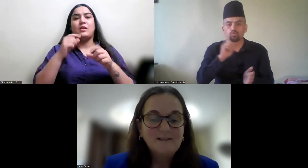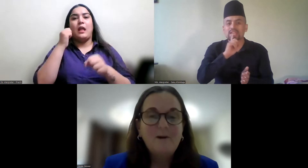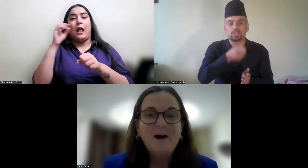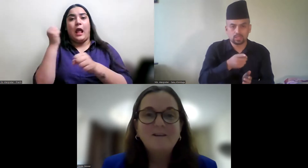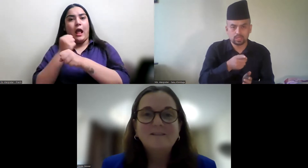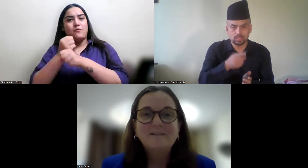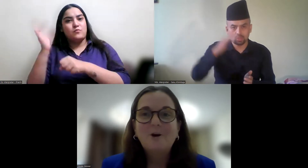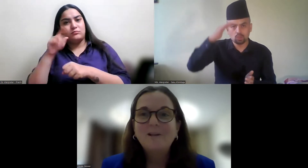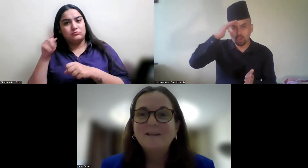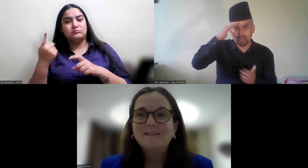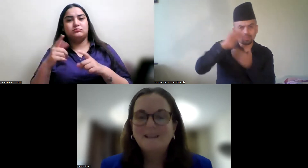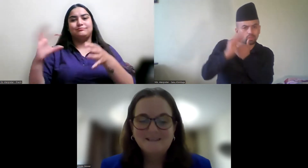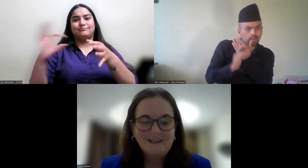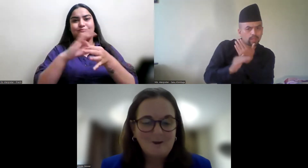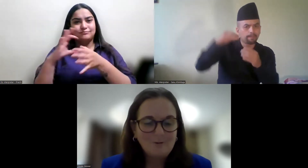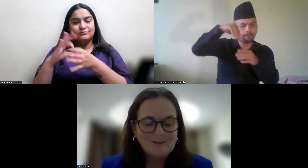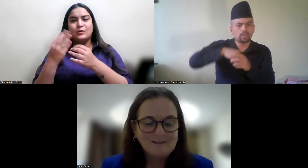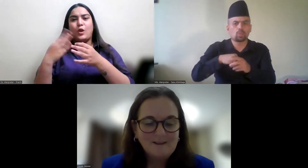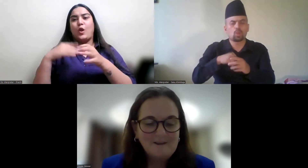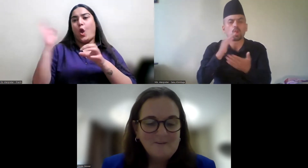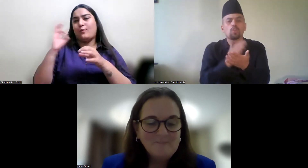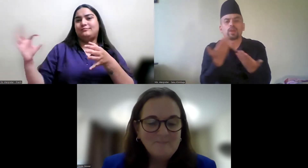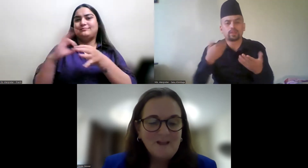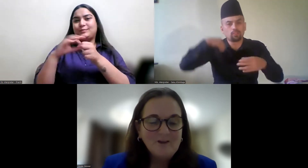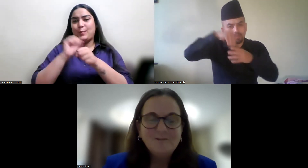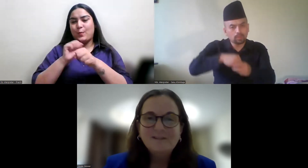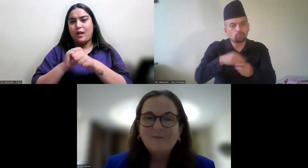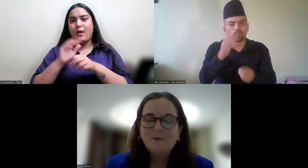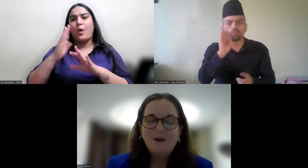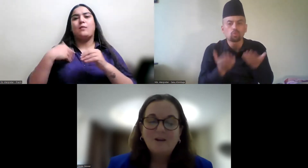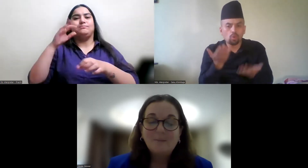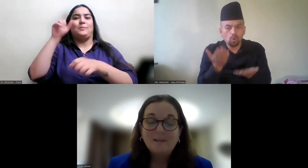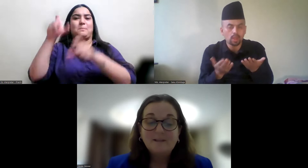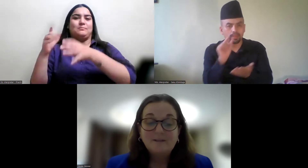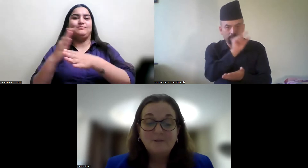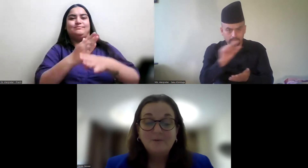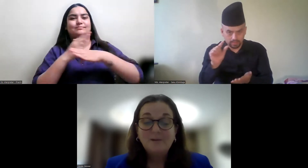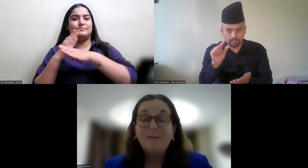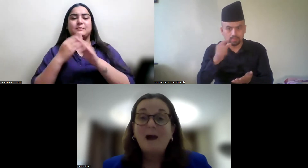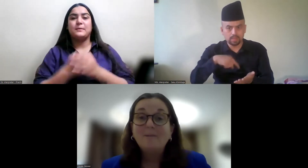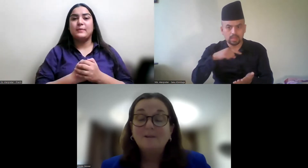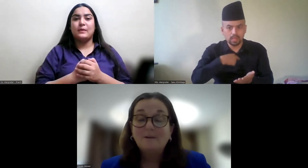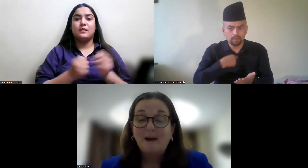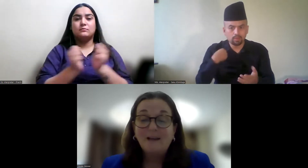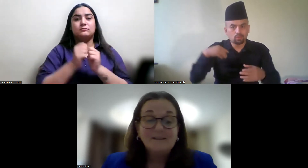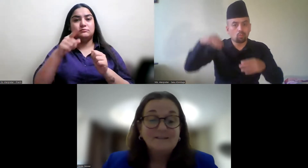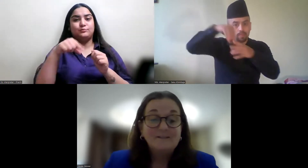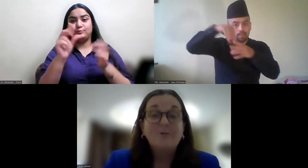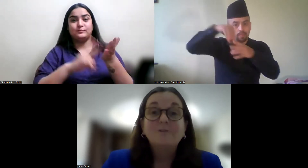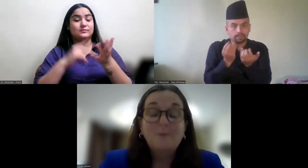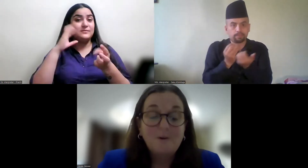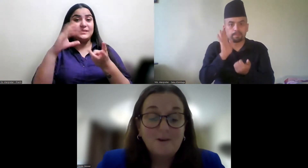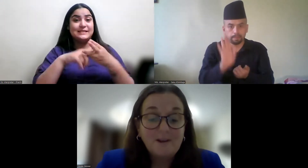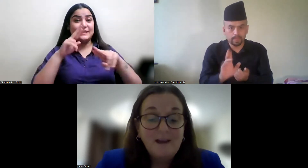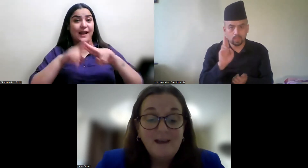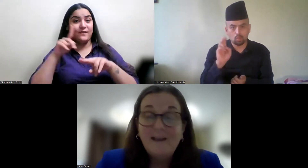dear partners, colleagues, and stakeholders. At UNICEF, we are committed to the empowerment of adolescents across